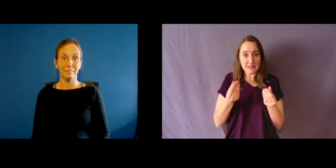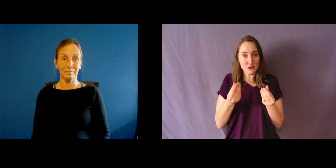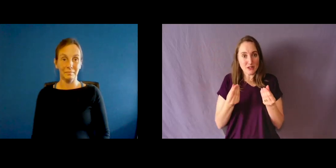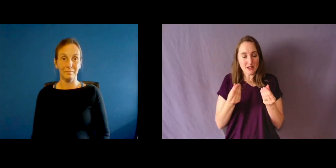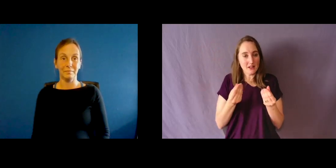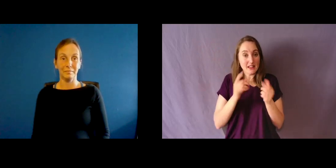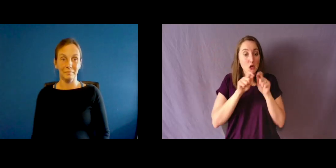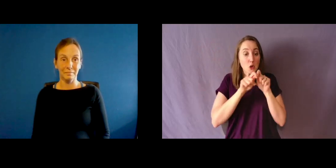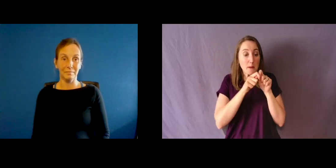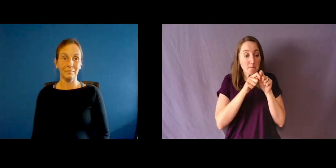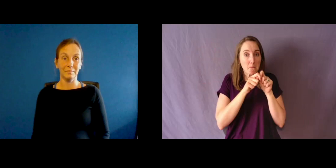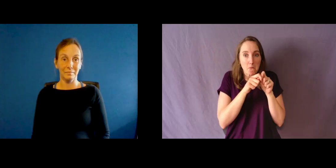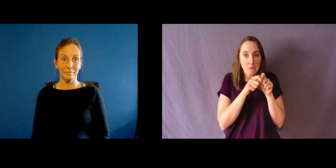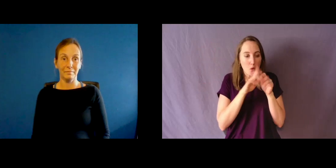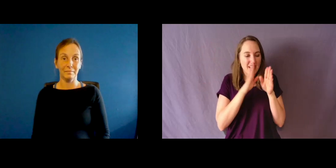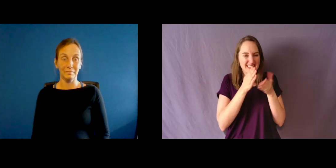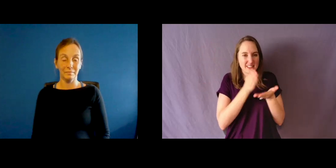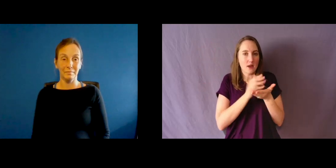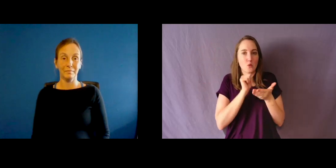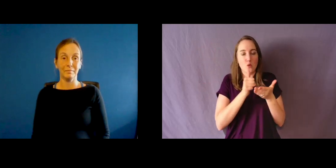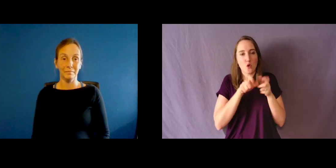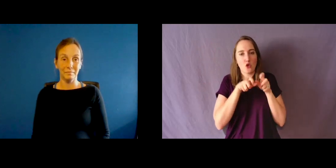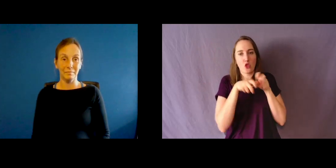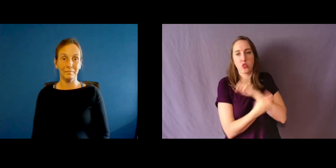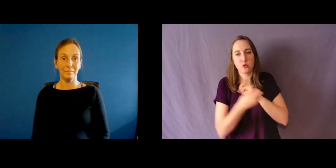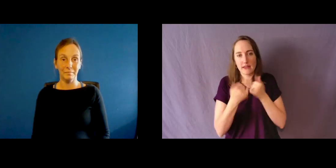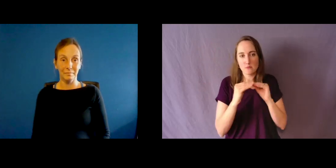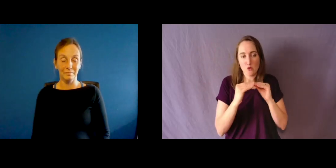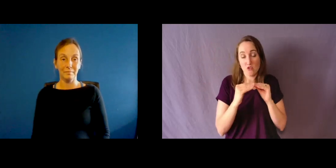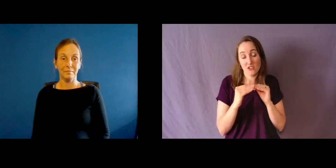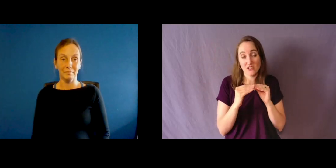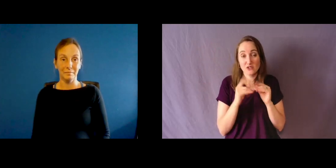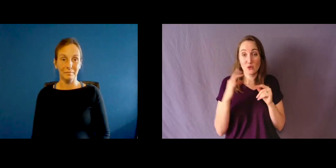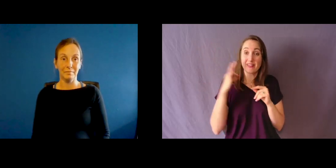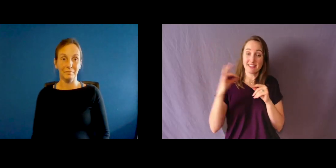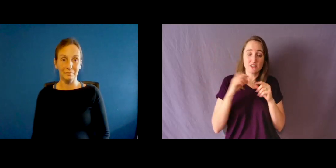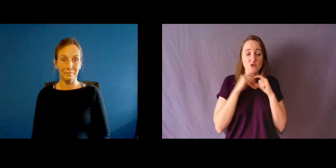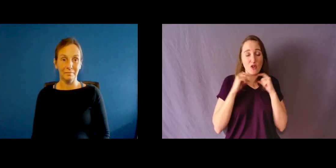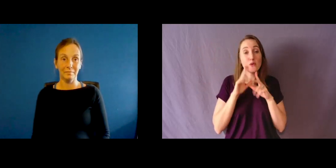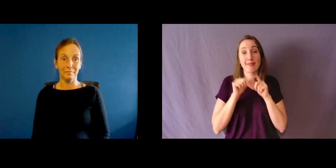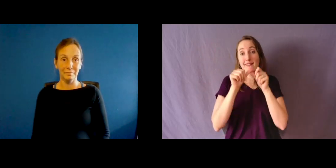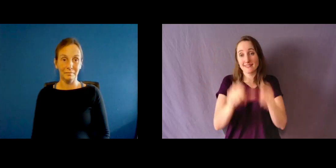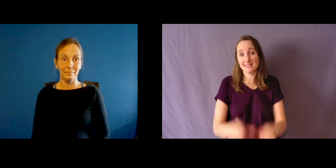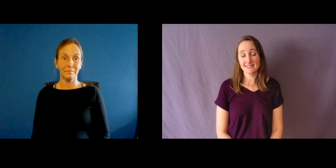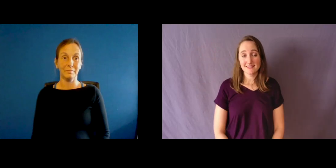of material design, it actually kind of stops it from going any further. So the leash can still last longer.